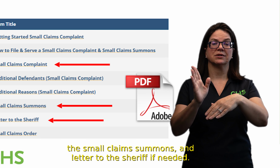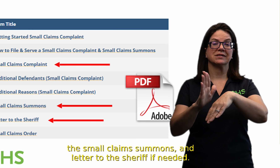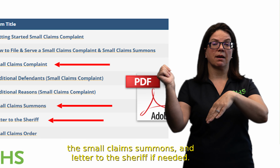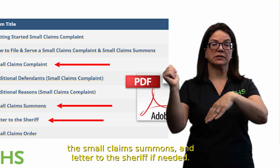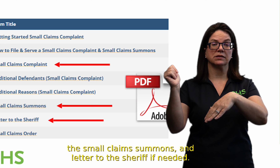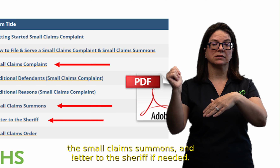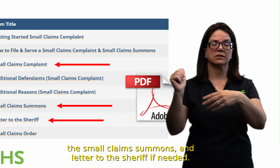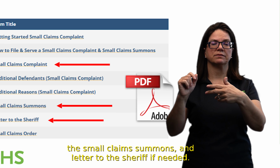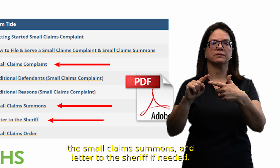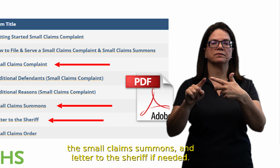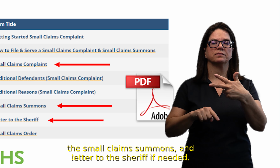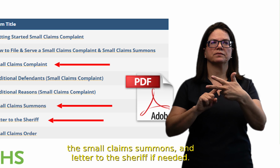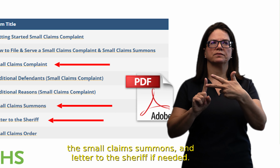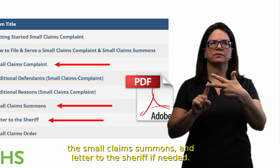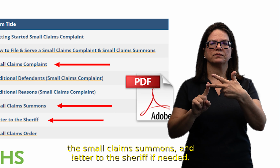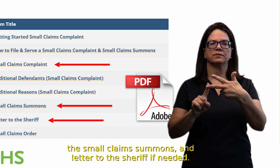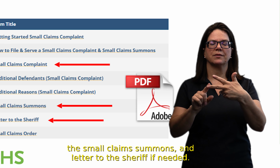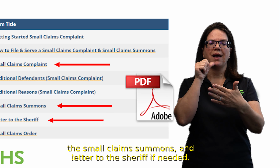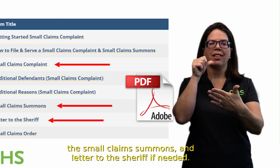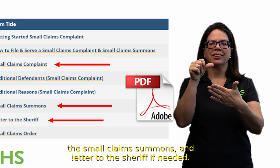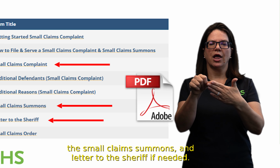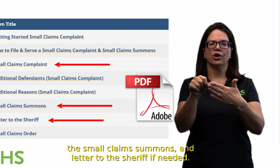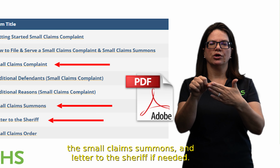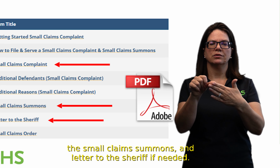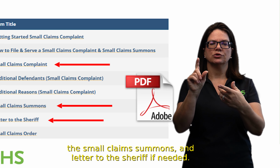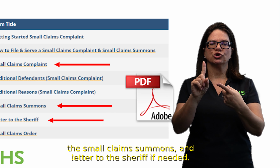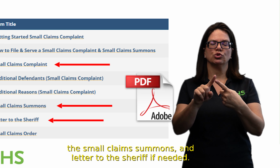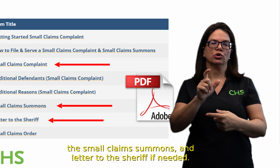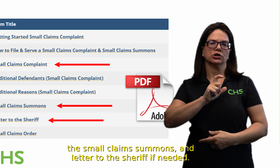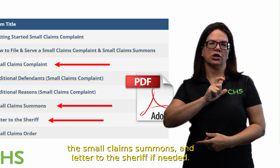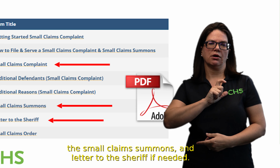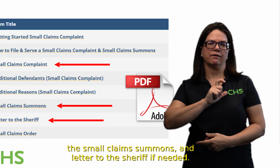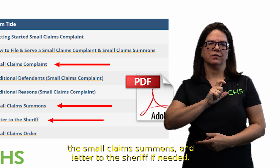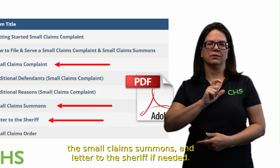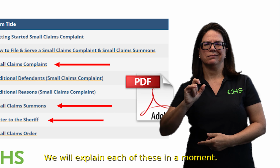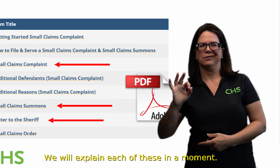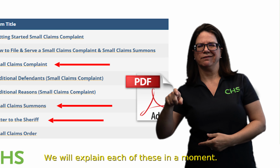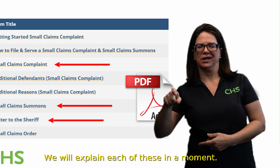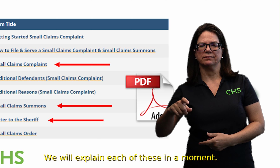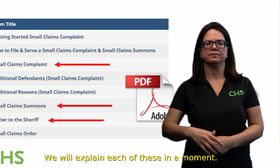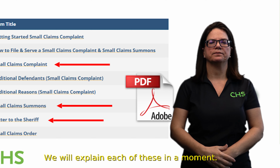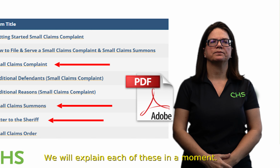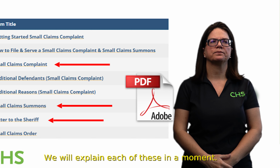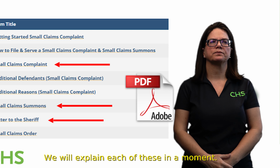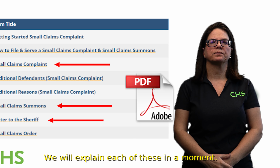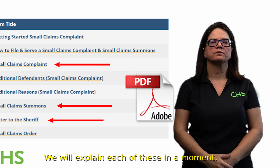Claims Summons, and letter to the sheriff if needed. We will explain each of these